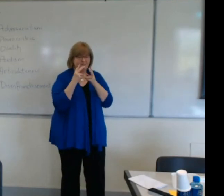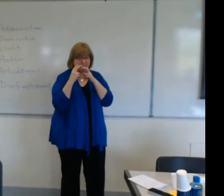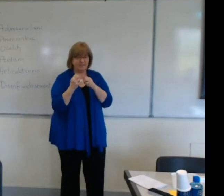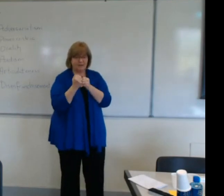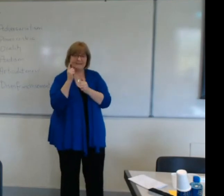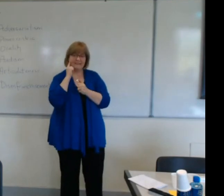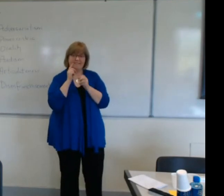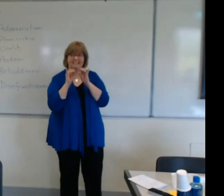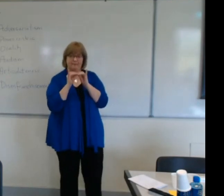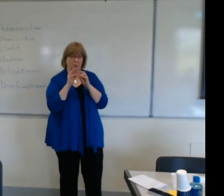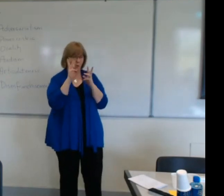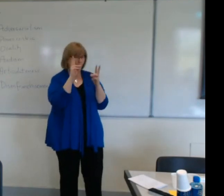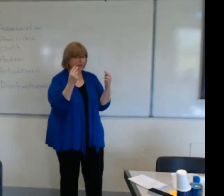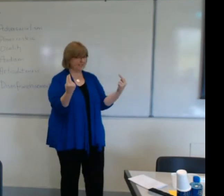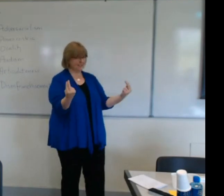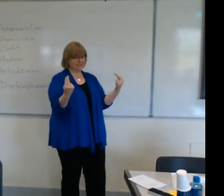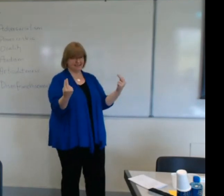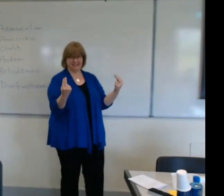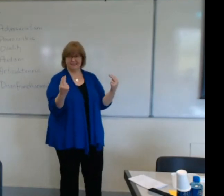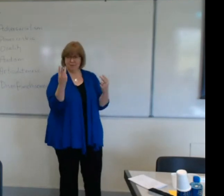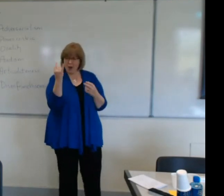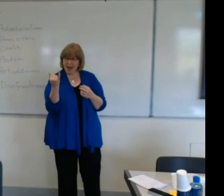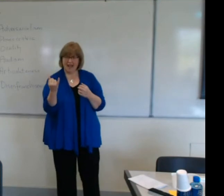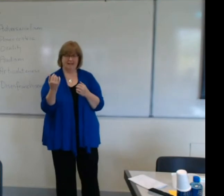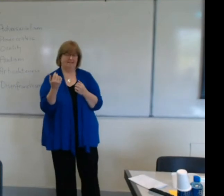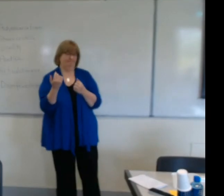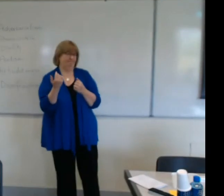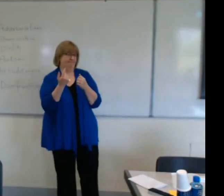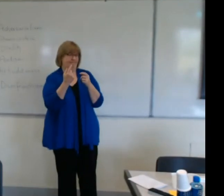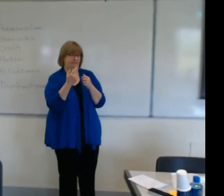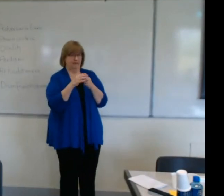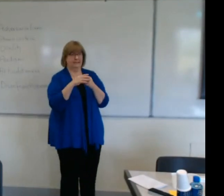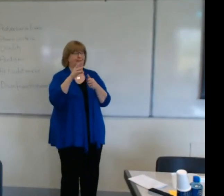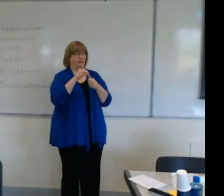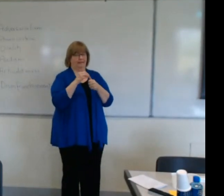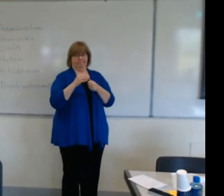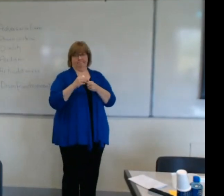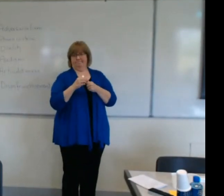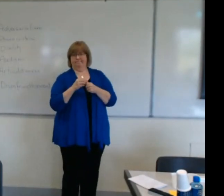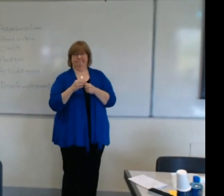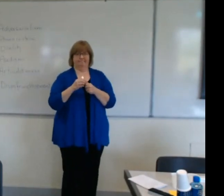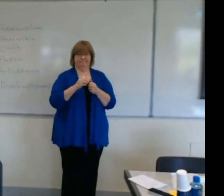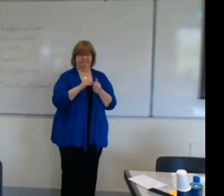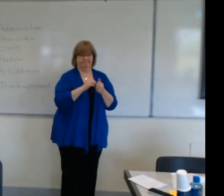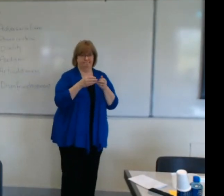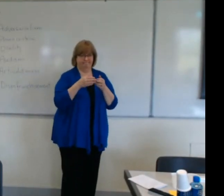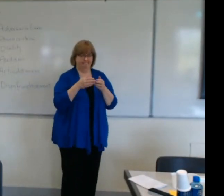been based on hearing interpreters. And then if we were to look at the need for deaf